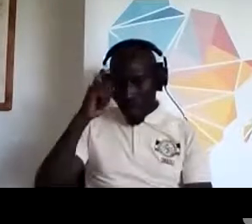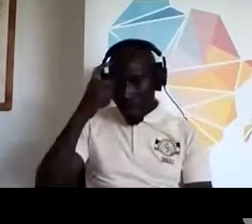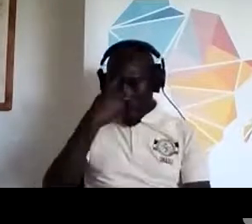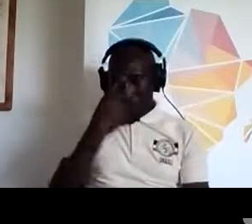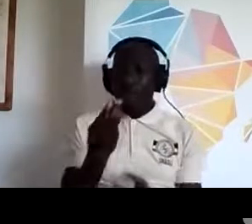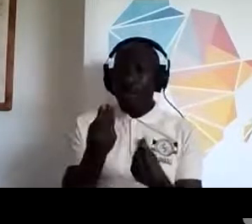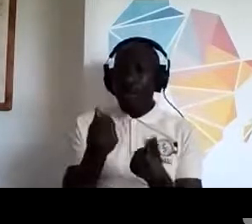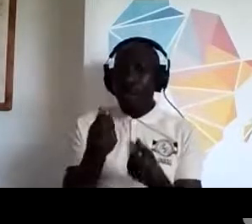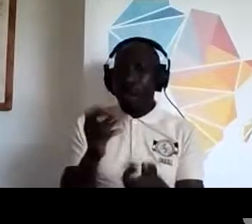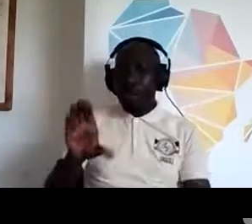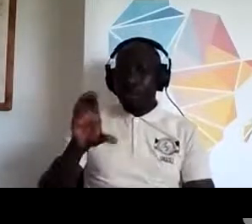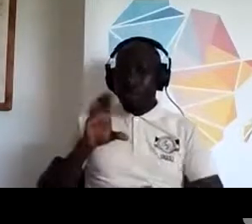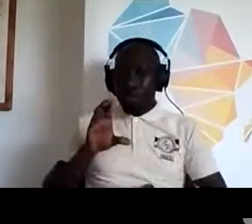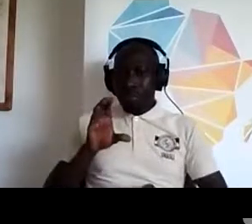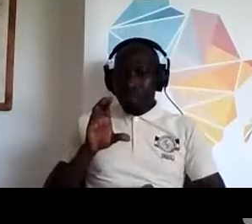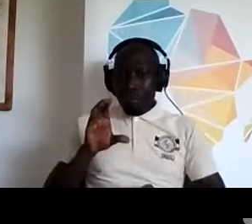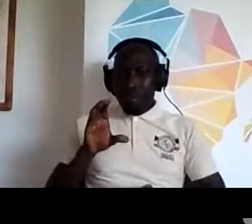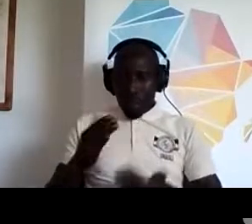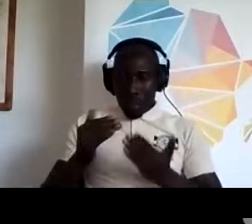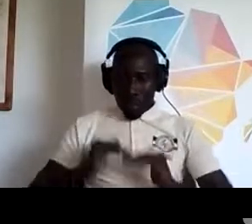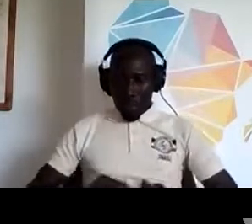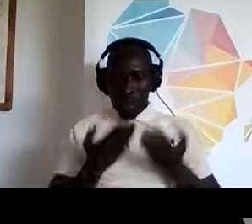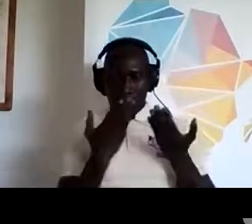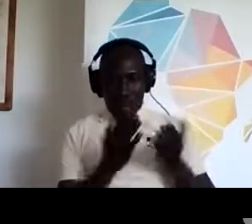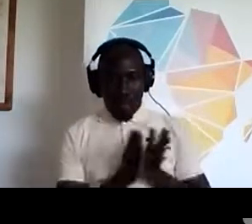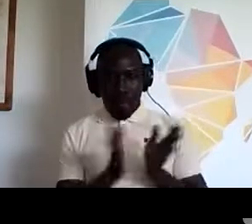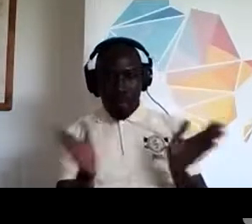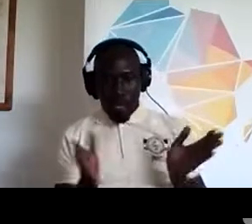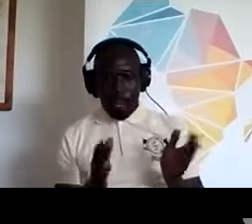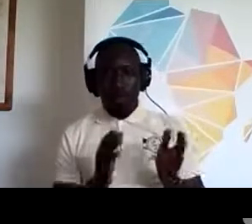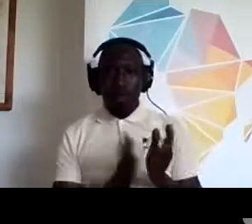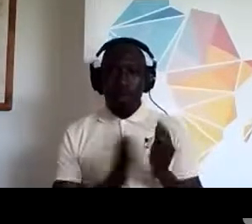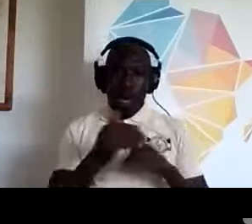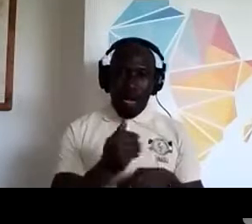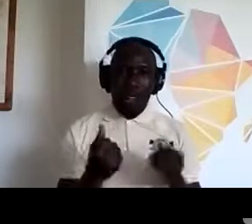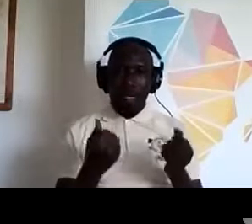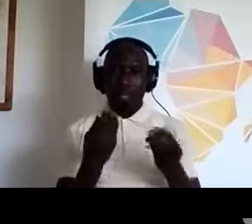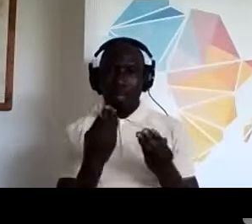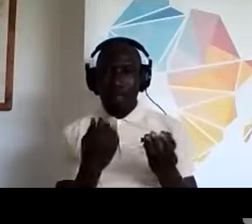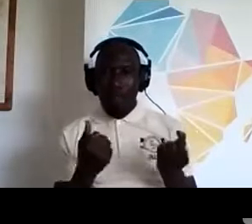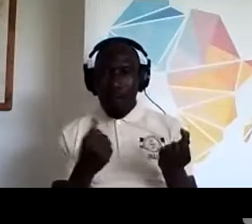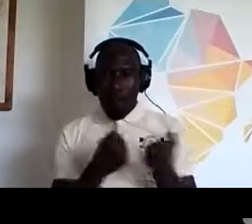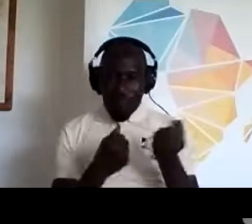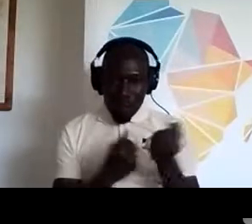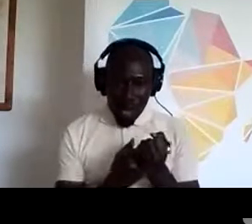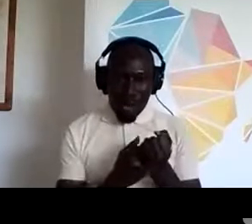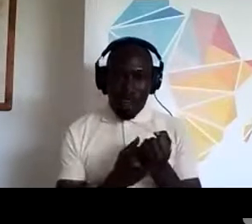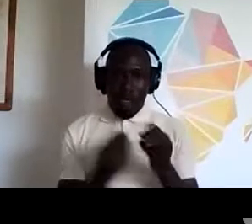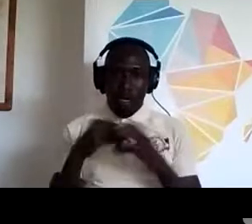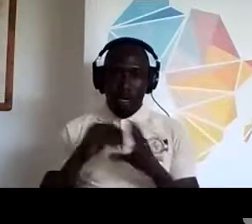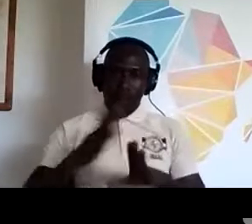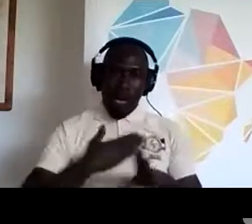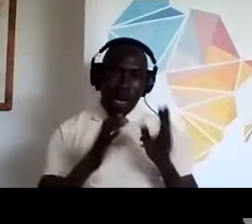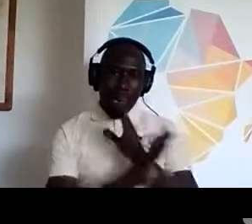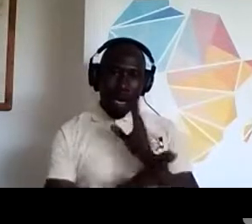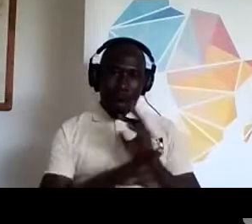fundings. We have a universal access fund in Mozambique, which is managed by